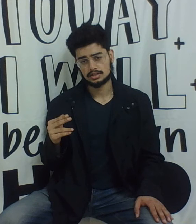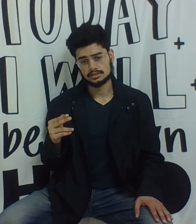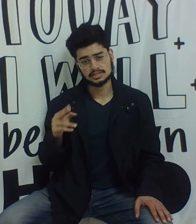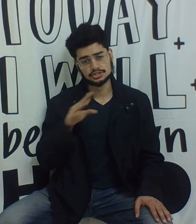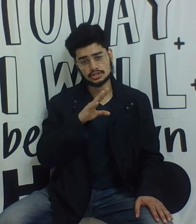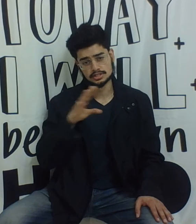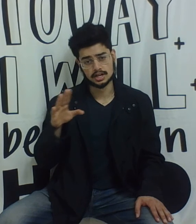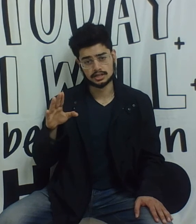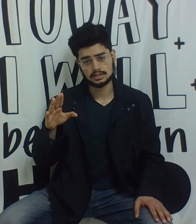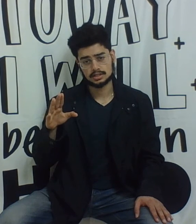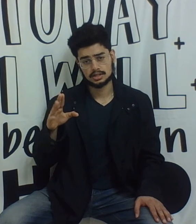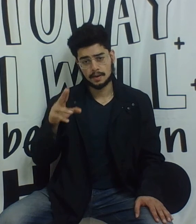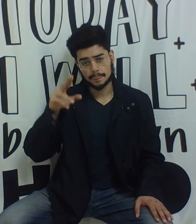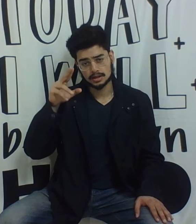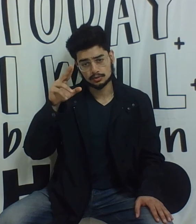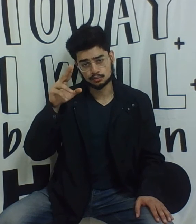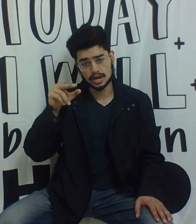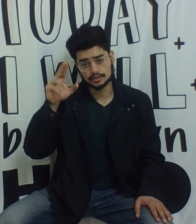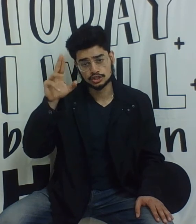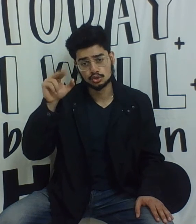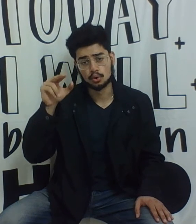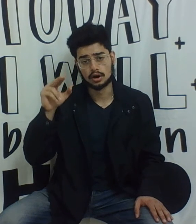This is just like if we have a cure,